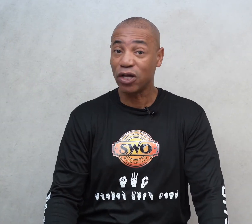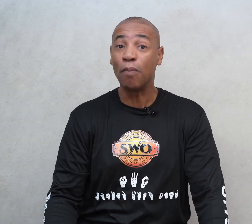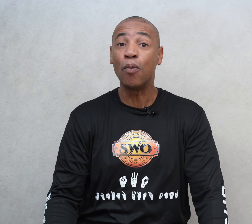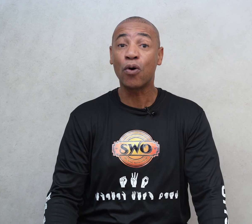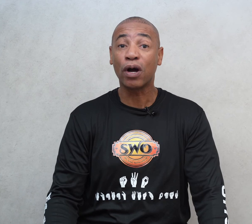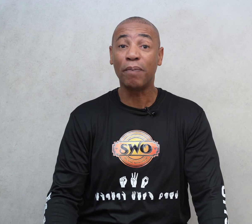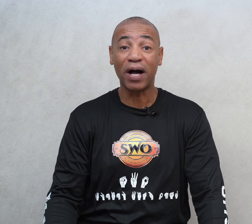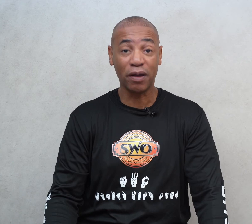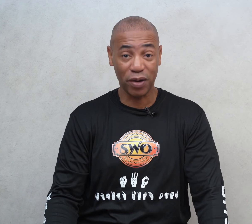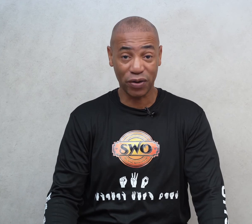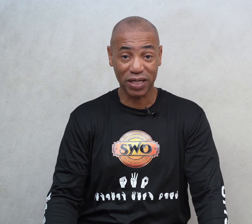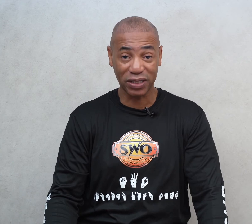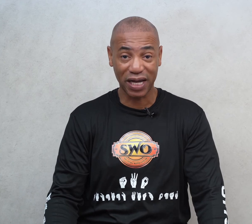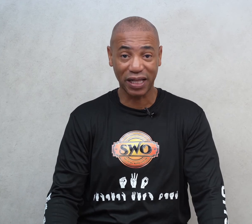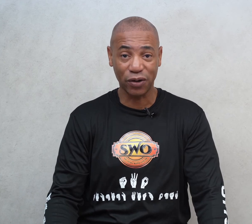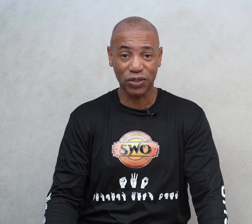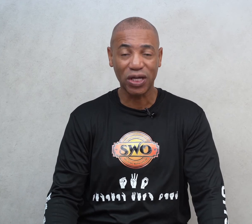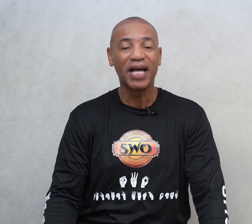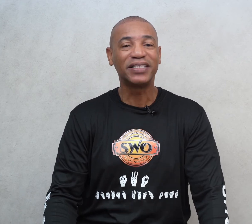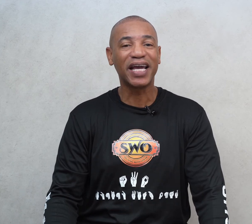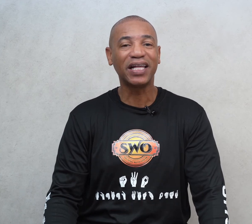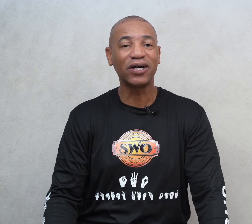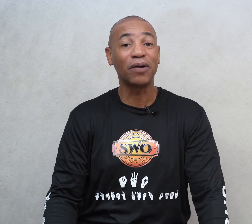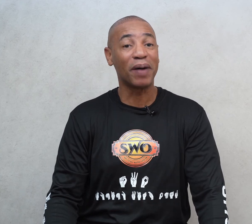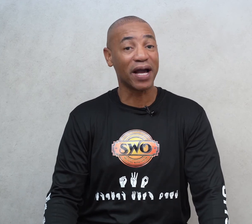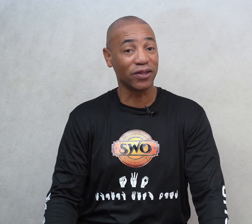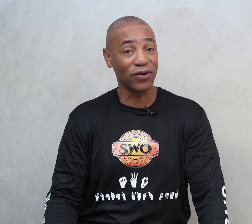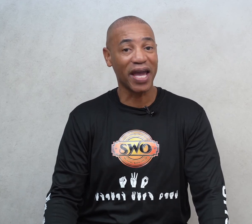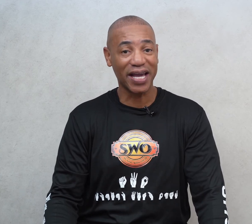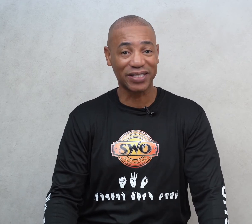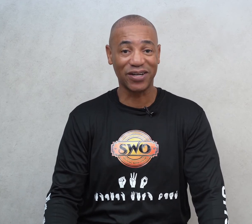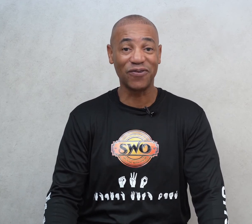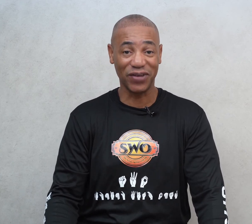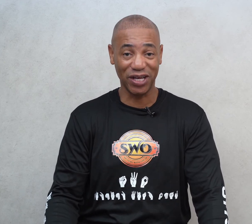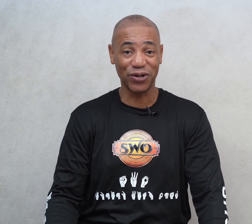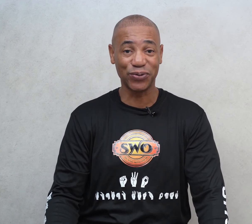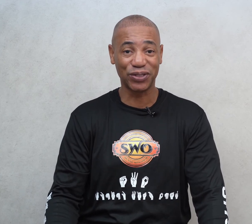in learning more about American Sign Language, take a look at my other ASL videos.